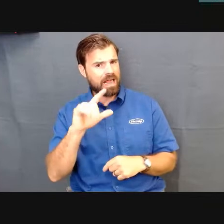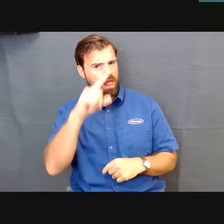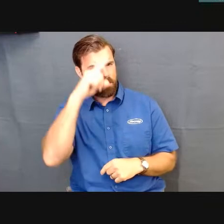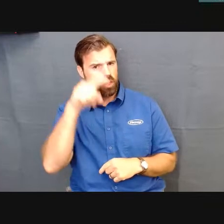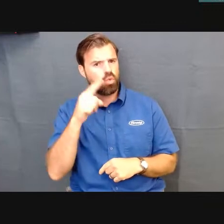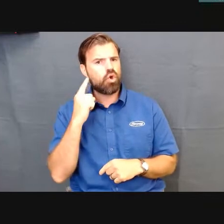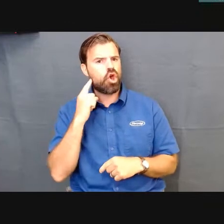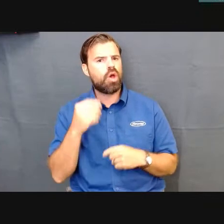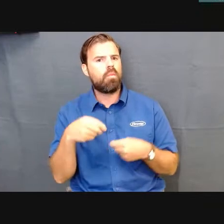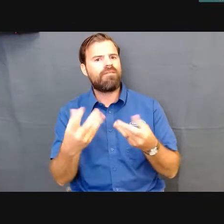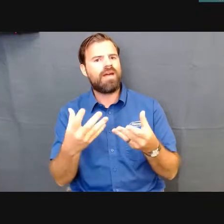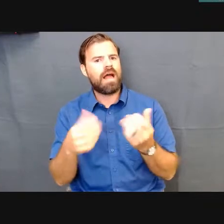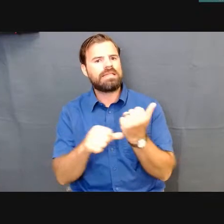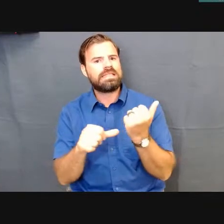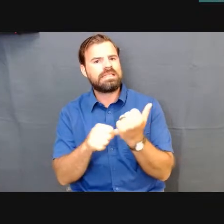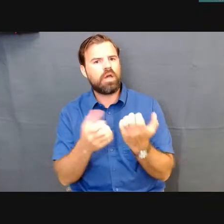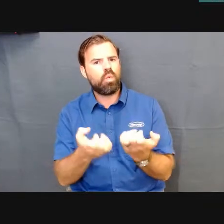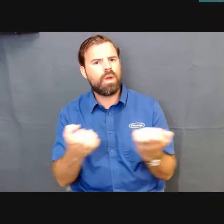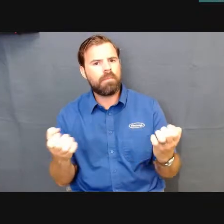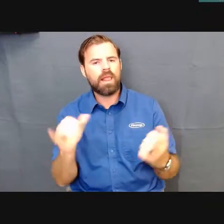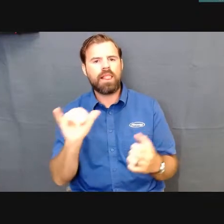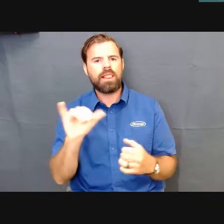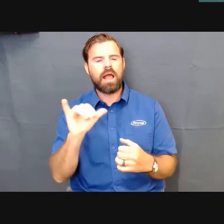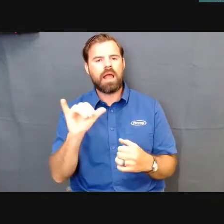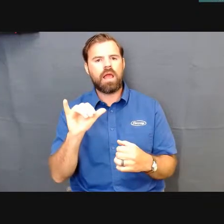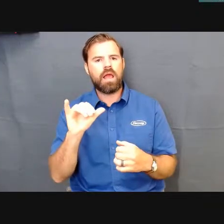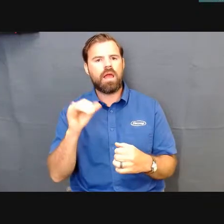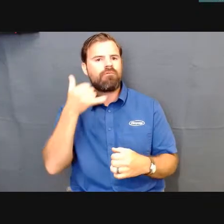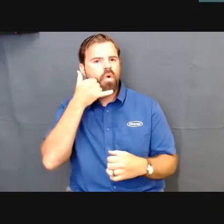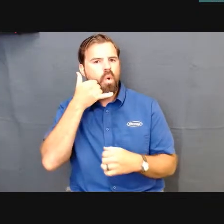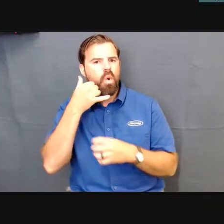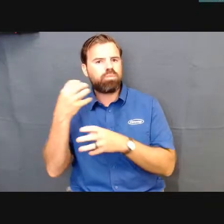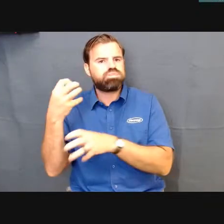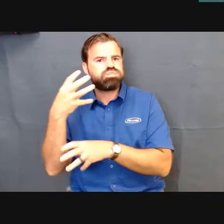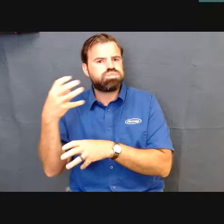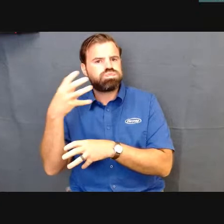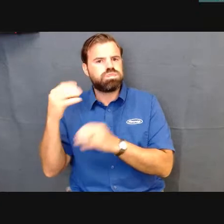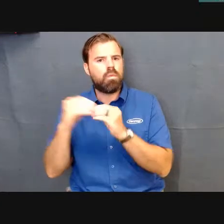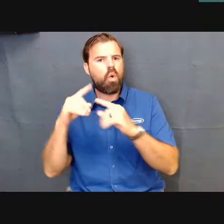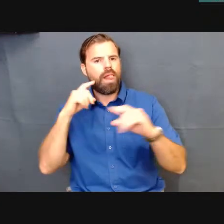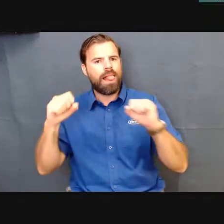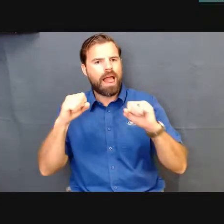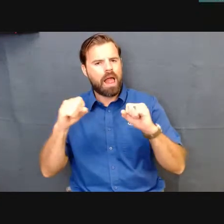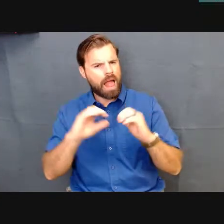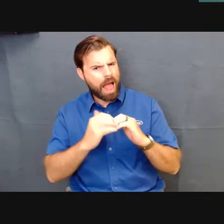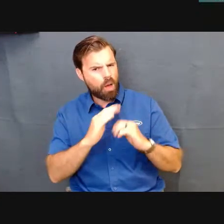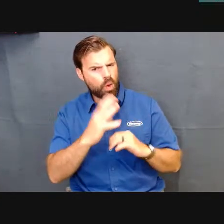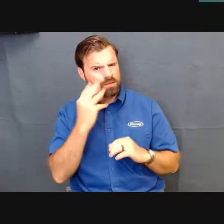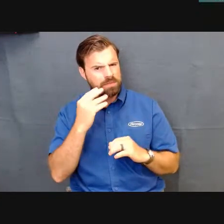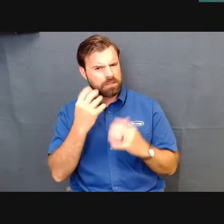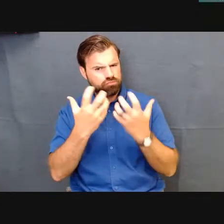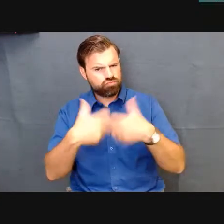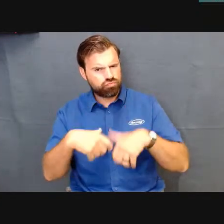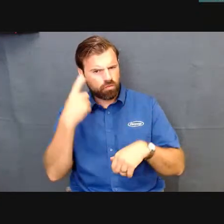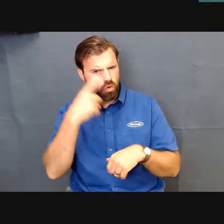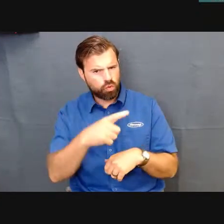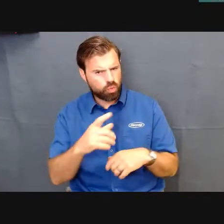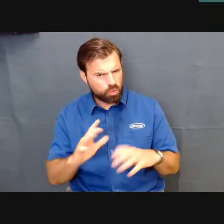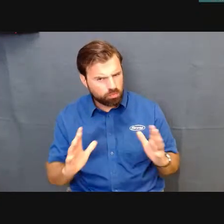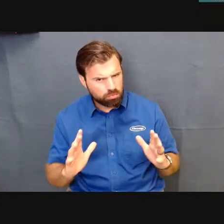they provide assistive equipment like amplified phones. How was the experience and how did that all work out